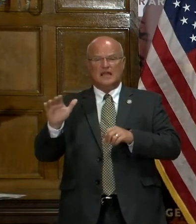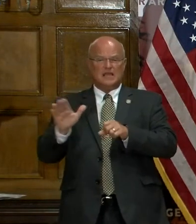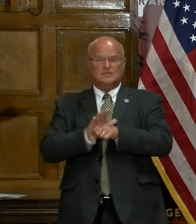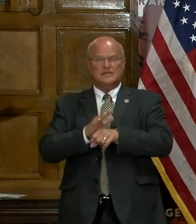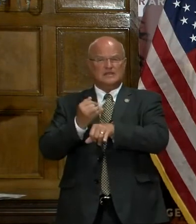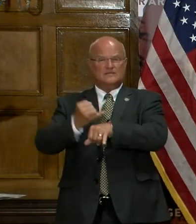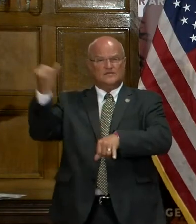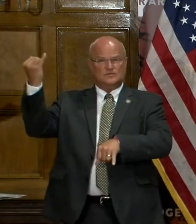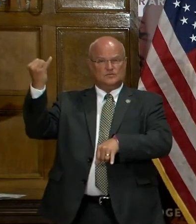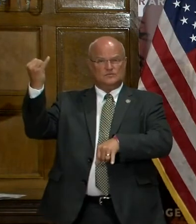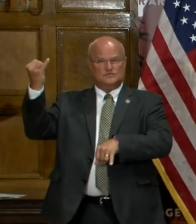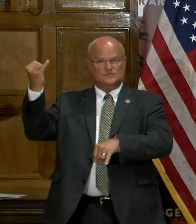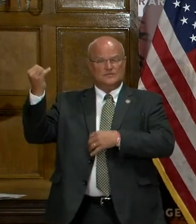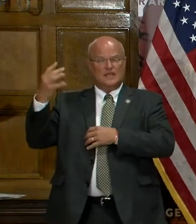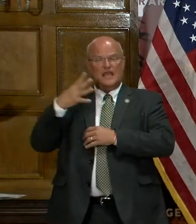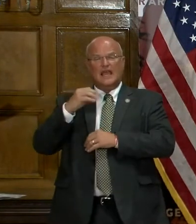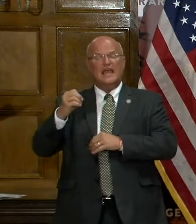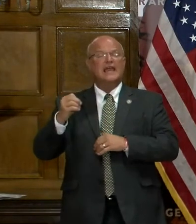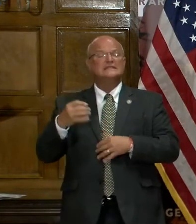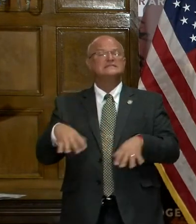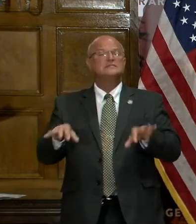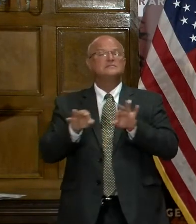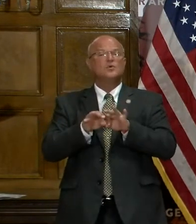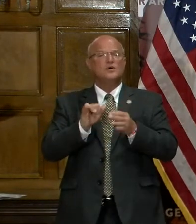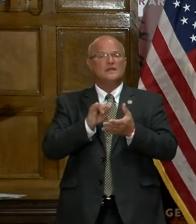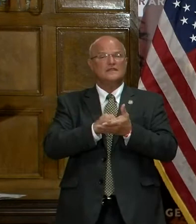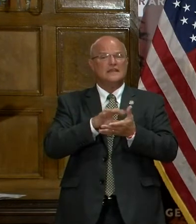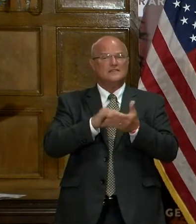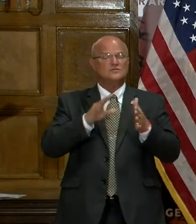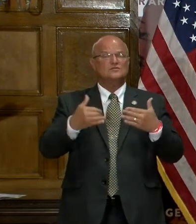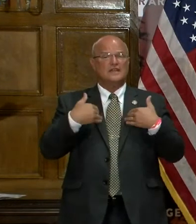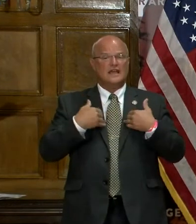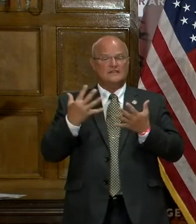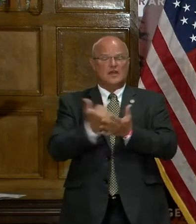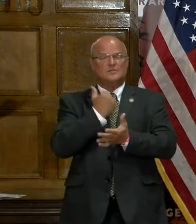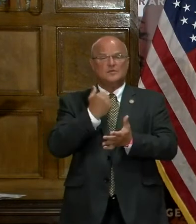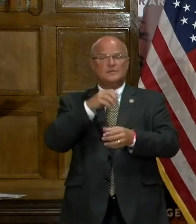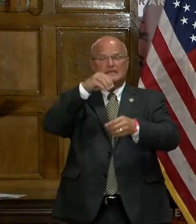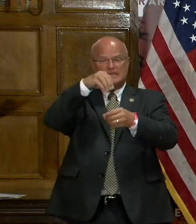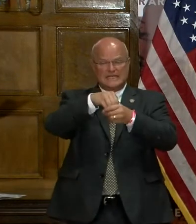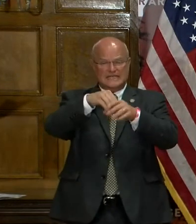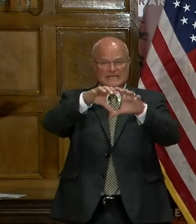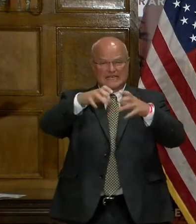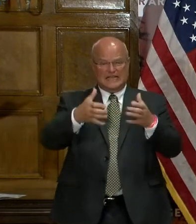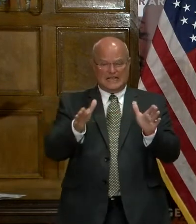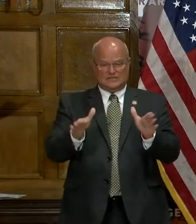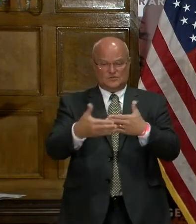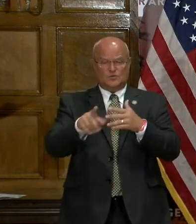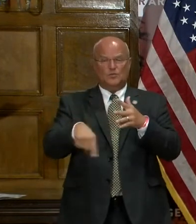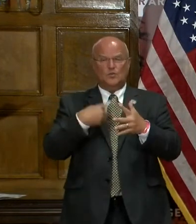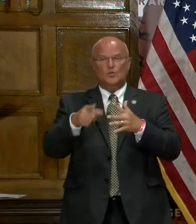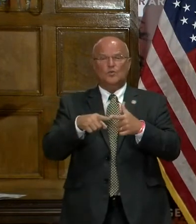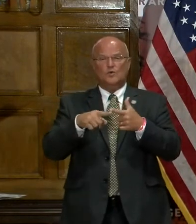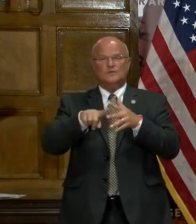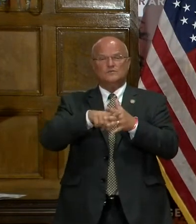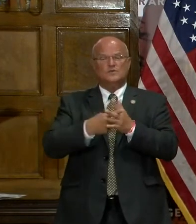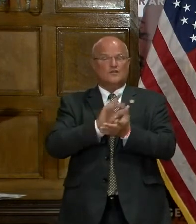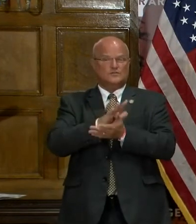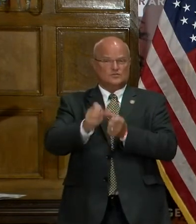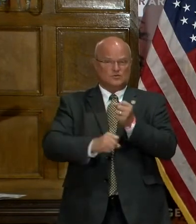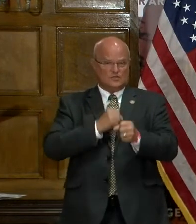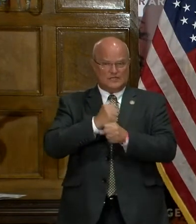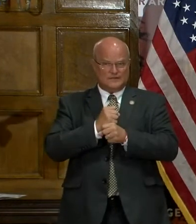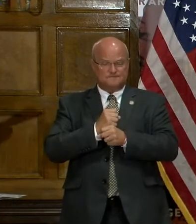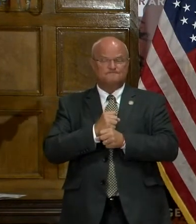completely by virtual means, and it's very important that those students have the opportunity to be on campus when the school year starts.